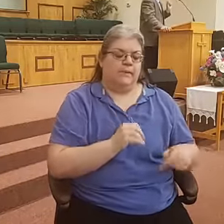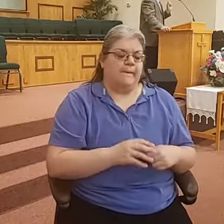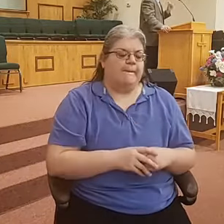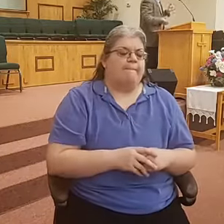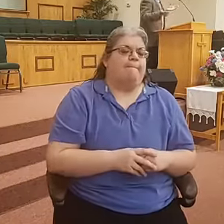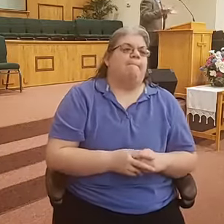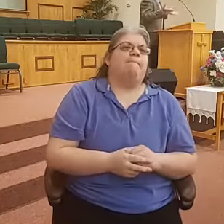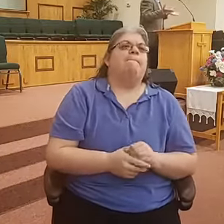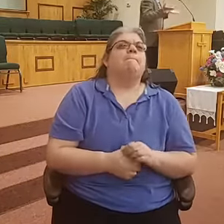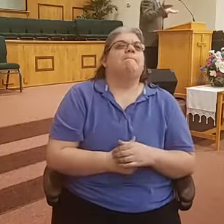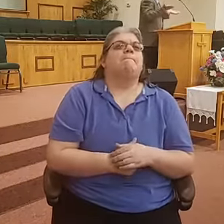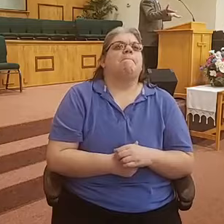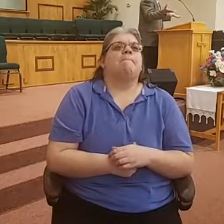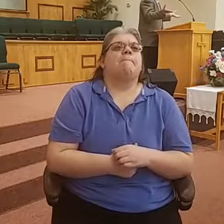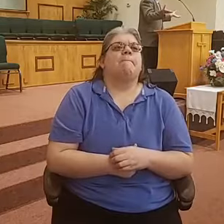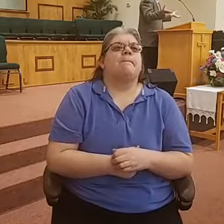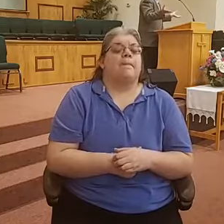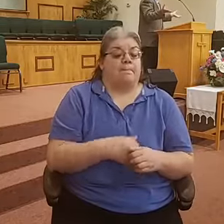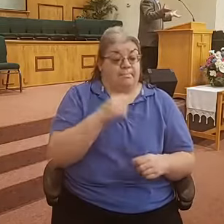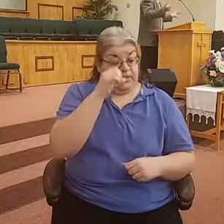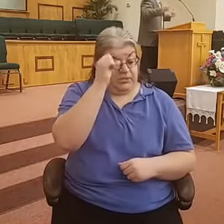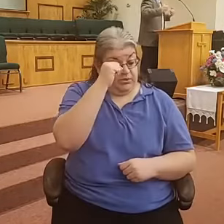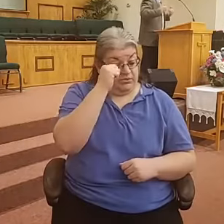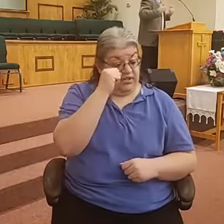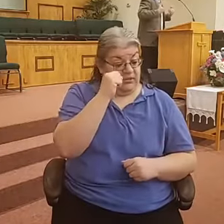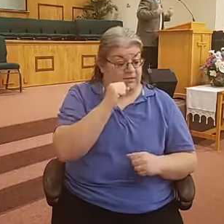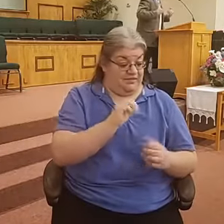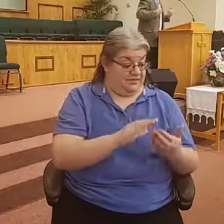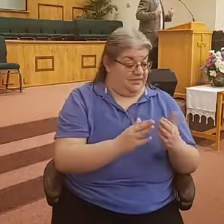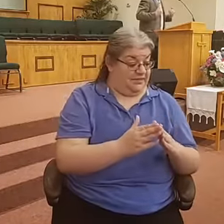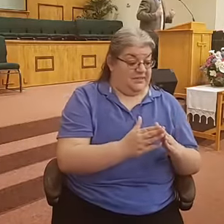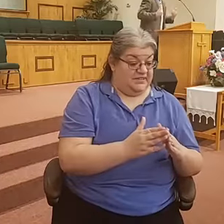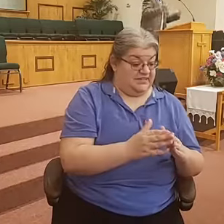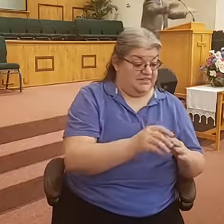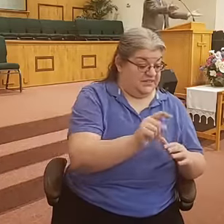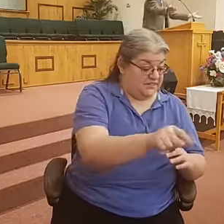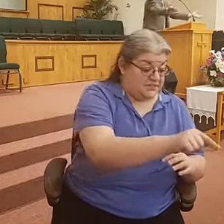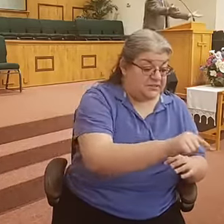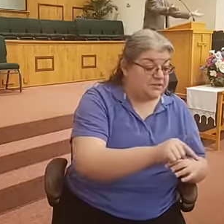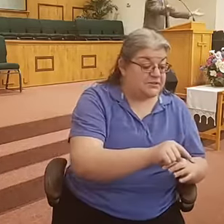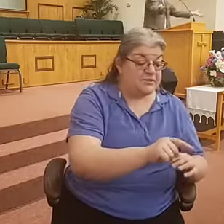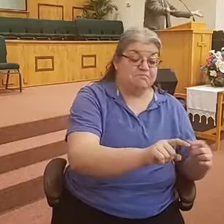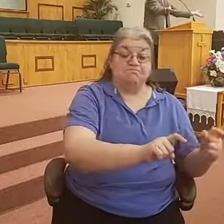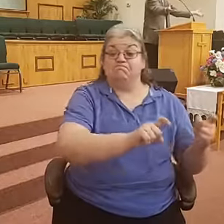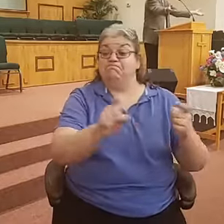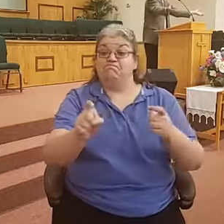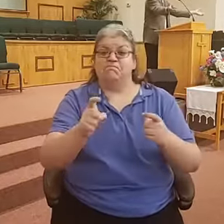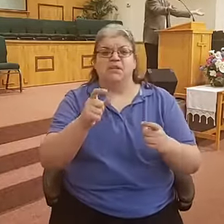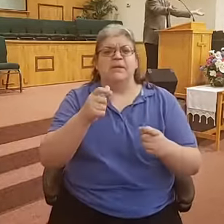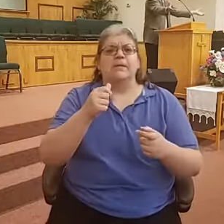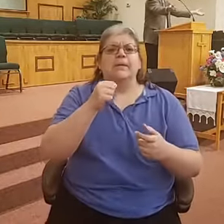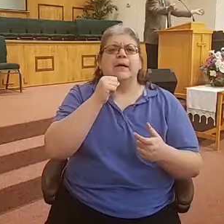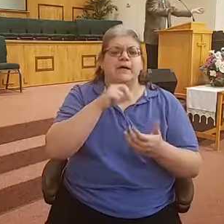Once again, Solomon had given these cities not to be rude. He was